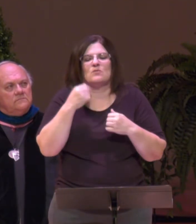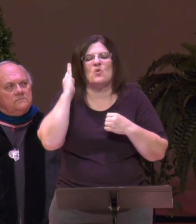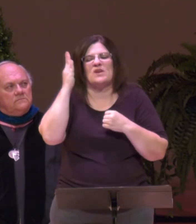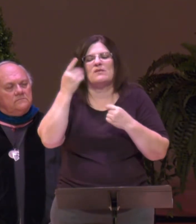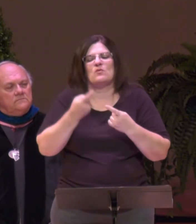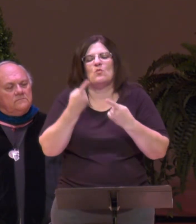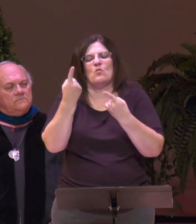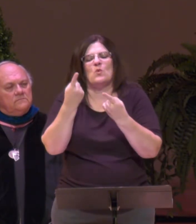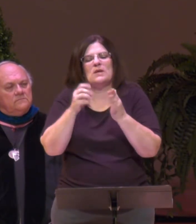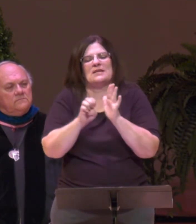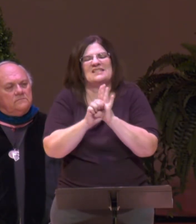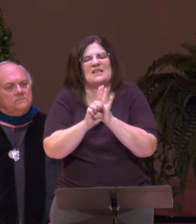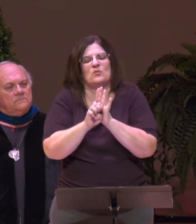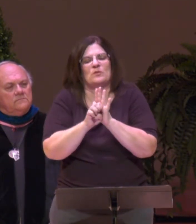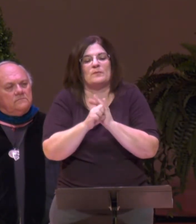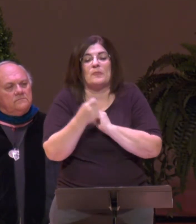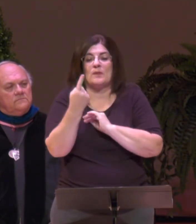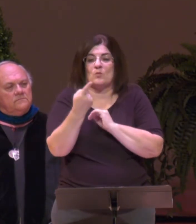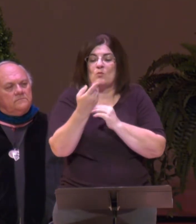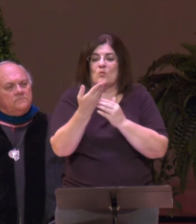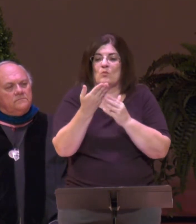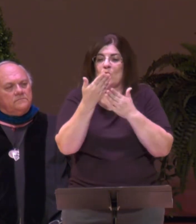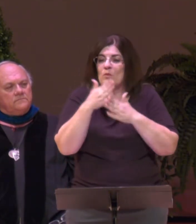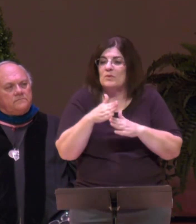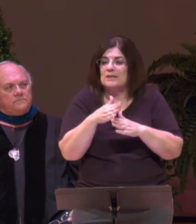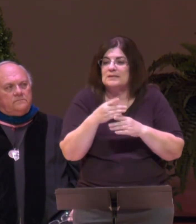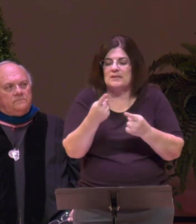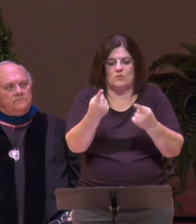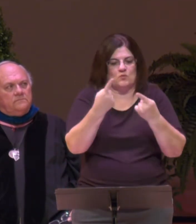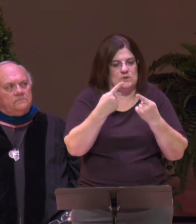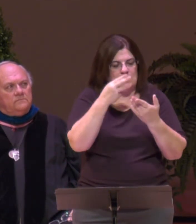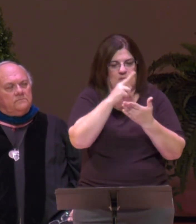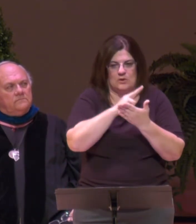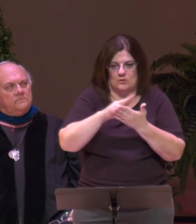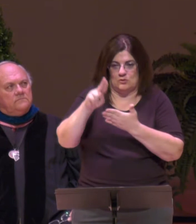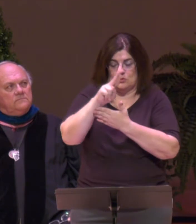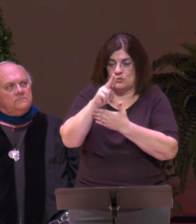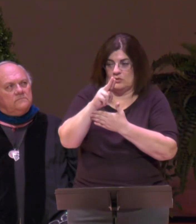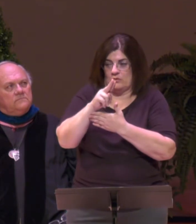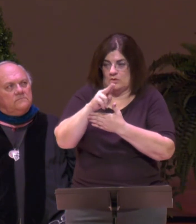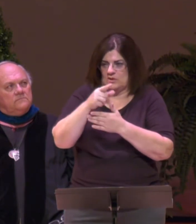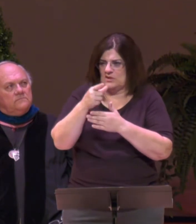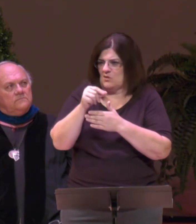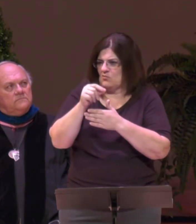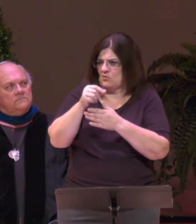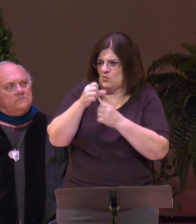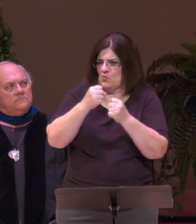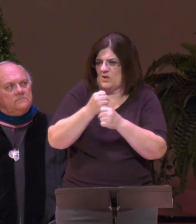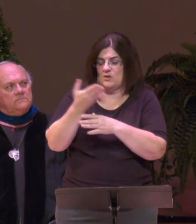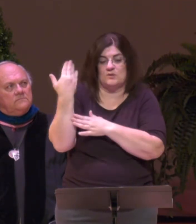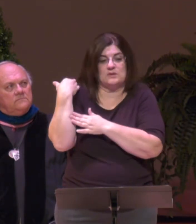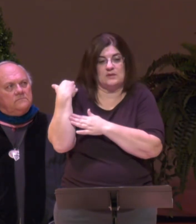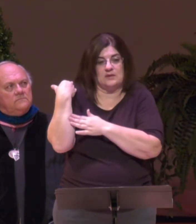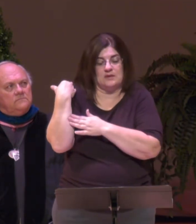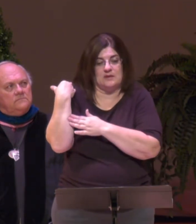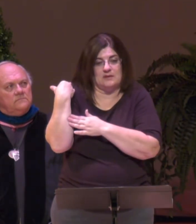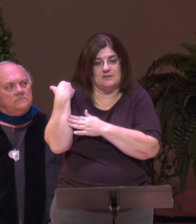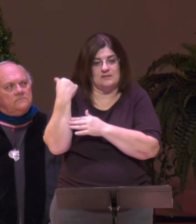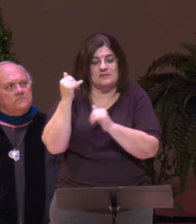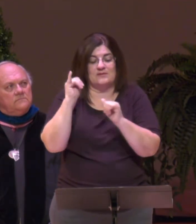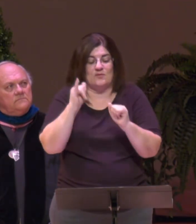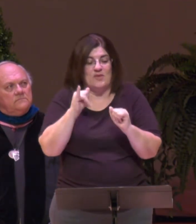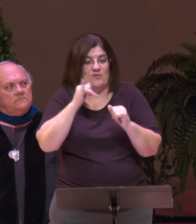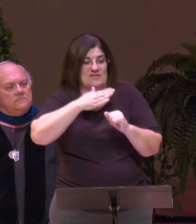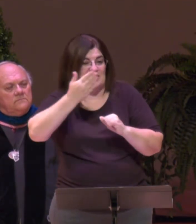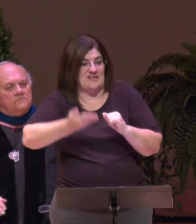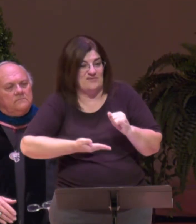quick example. One blessing is coming to Troy University some 20 years ago at the invitation of my good friend of over 50